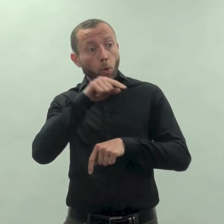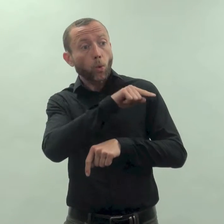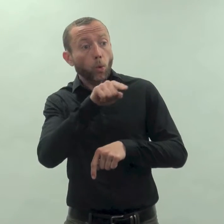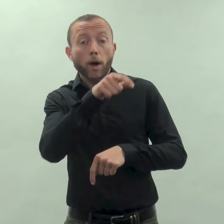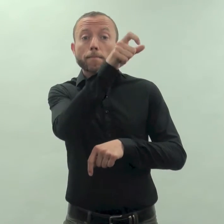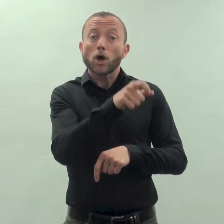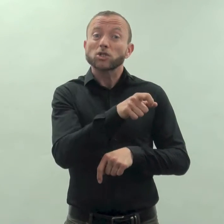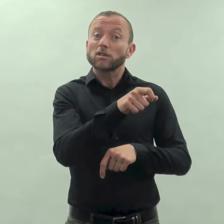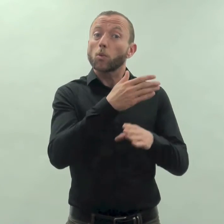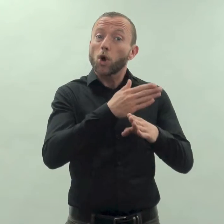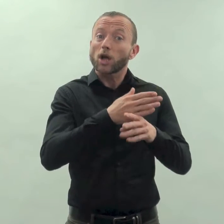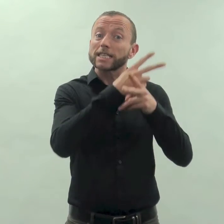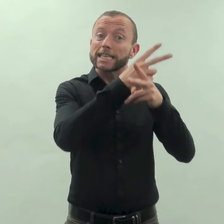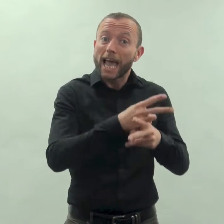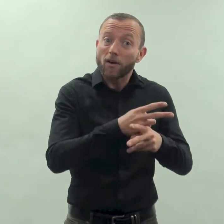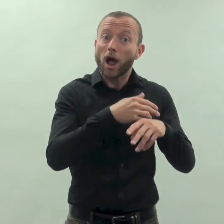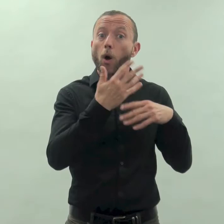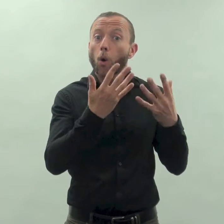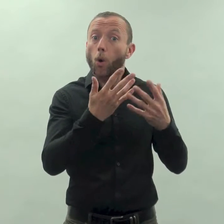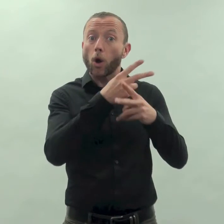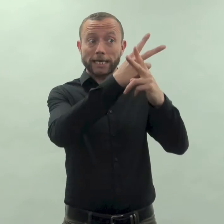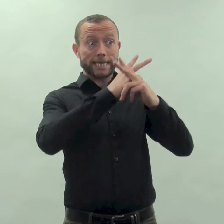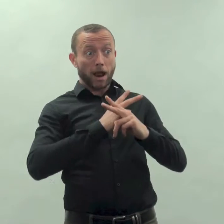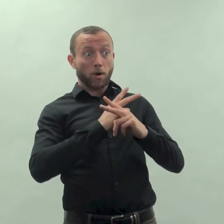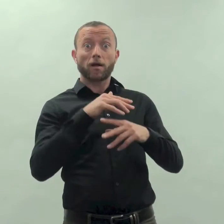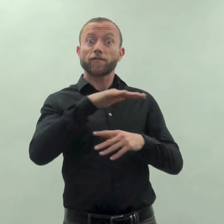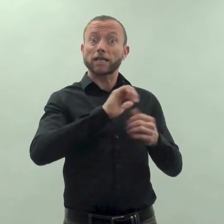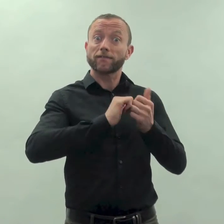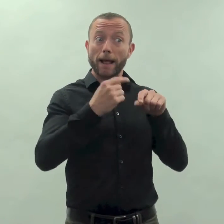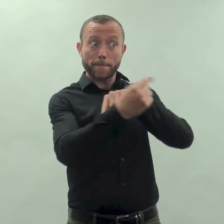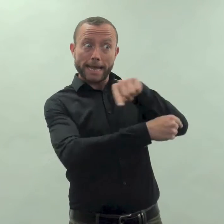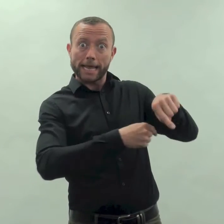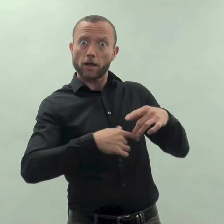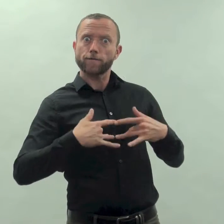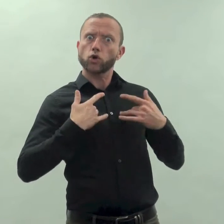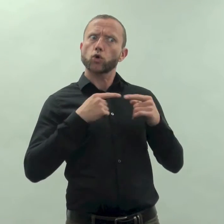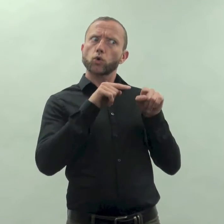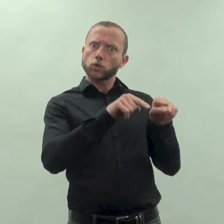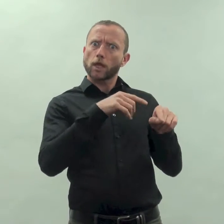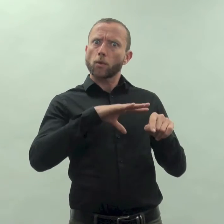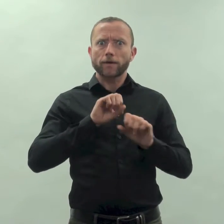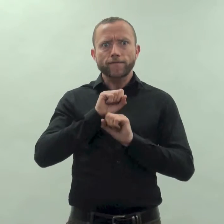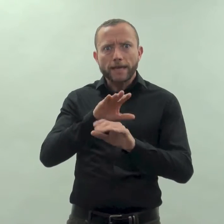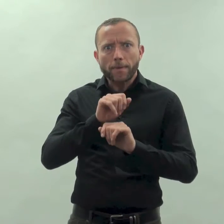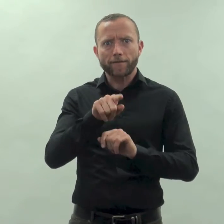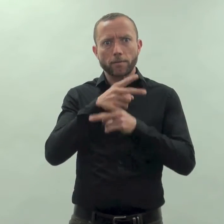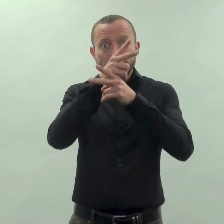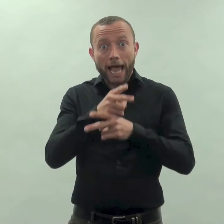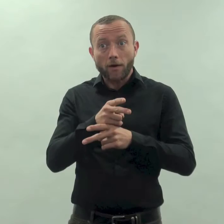about the lives of those who give their time and energy to support friends or family members needing care. They would like to hear from